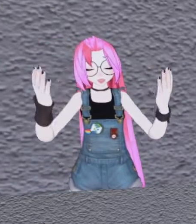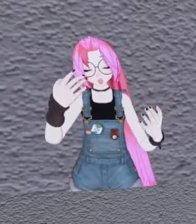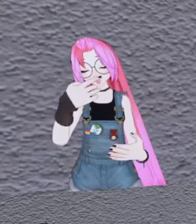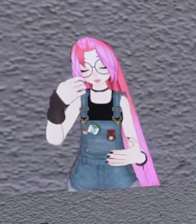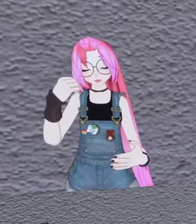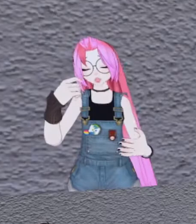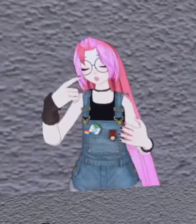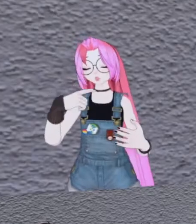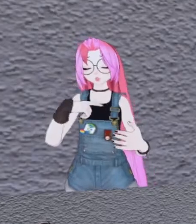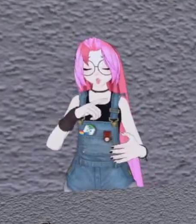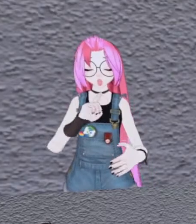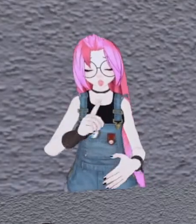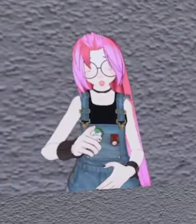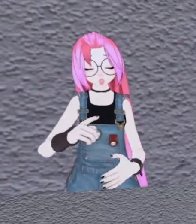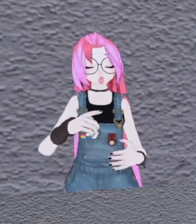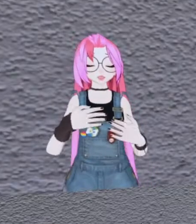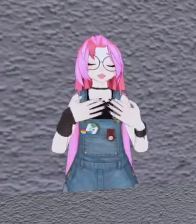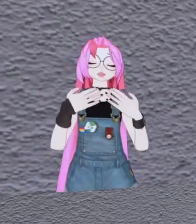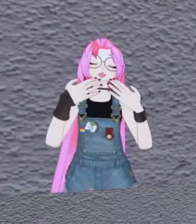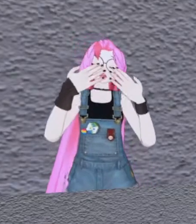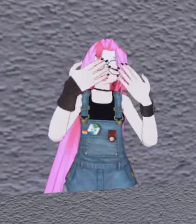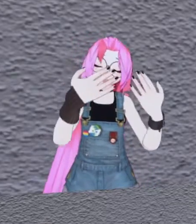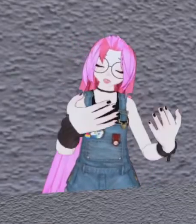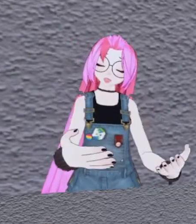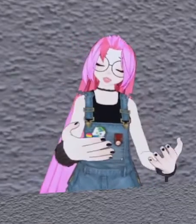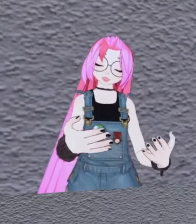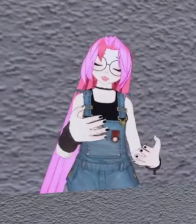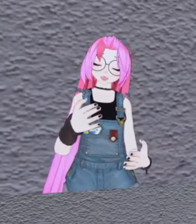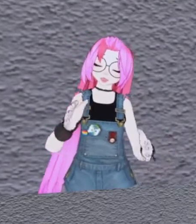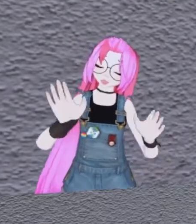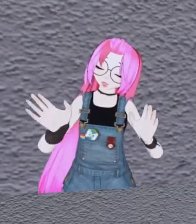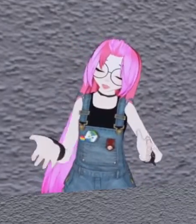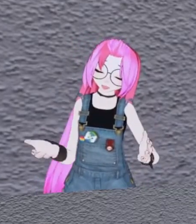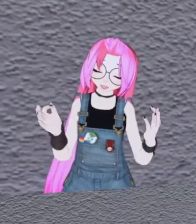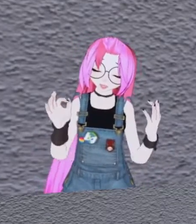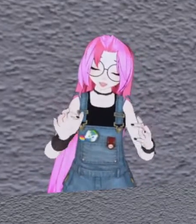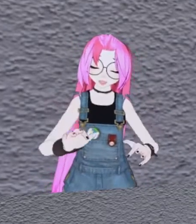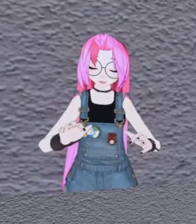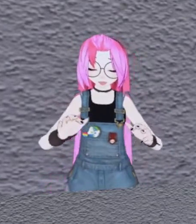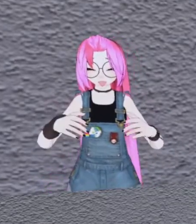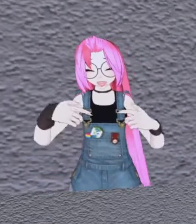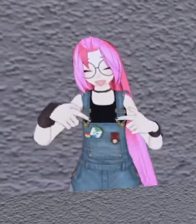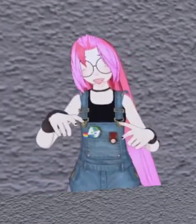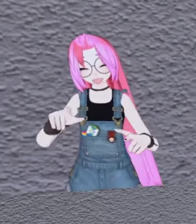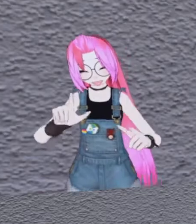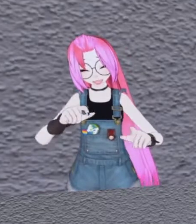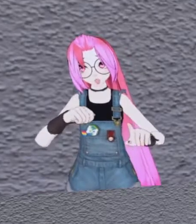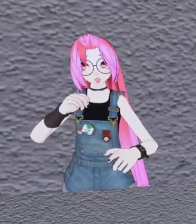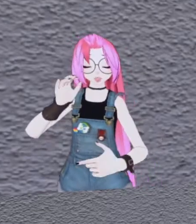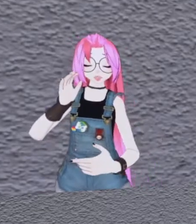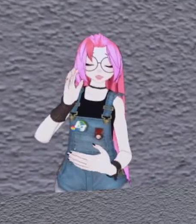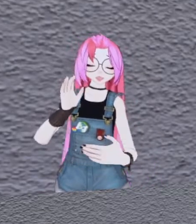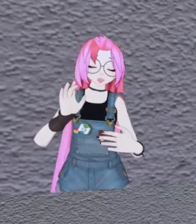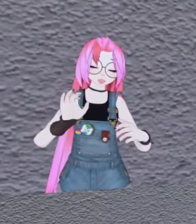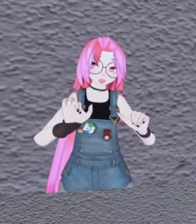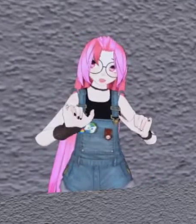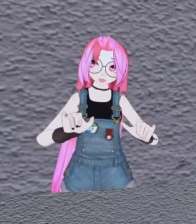because, like, honestly, I highly recommend if you have the chance to let someone from a different country stay with you. It